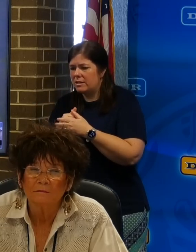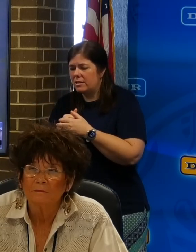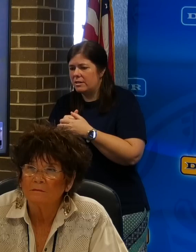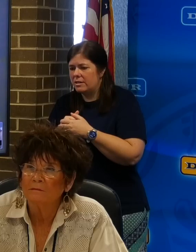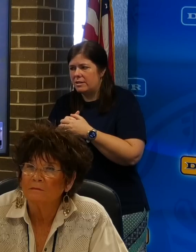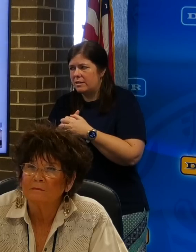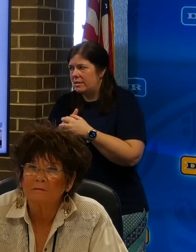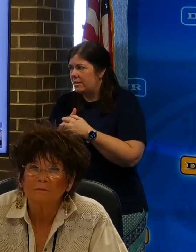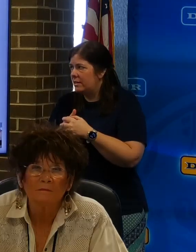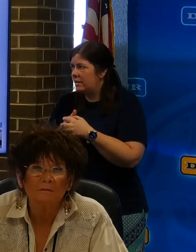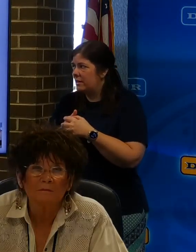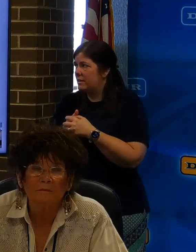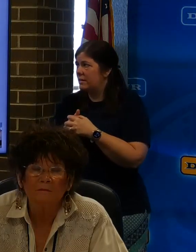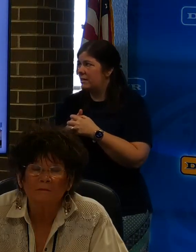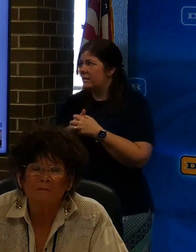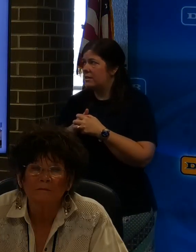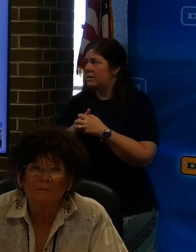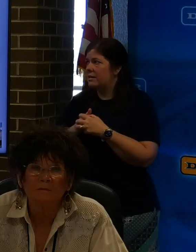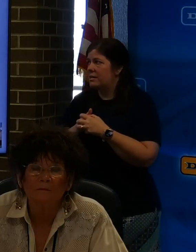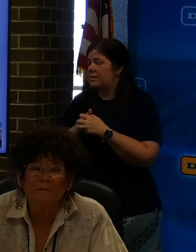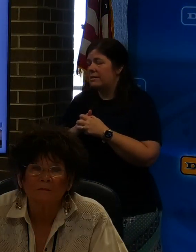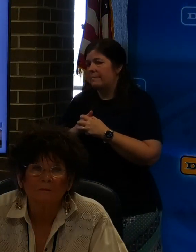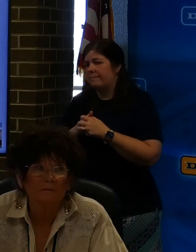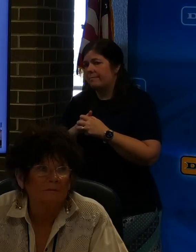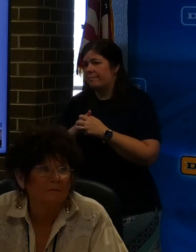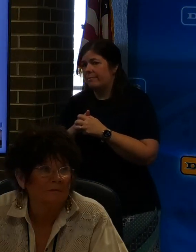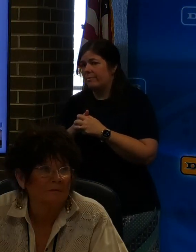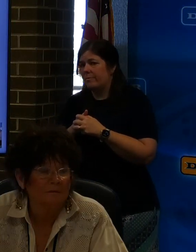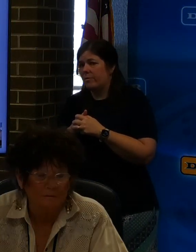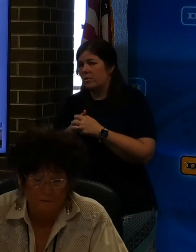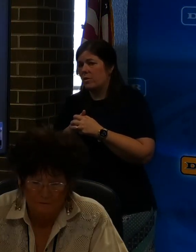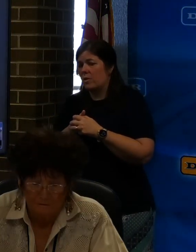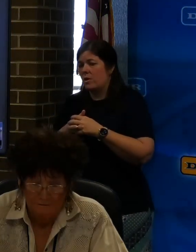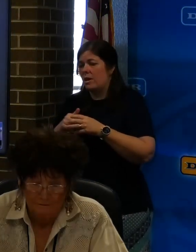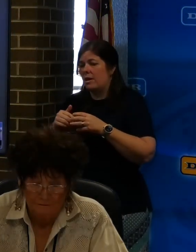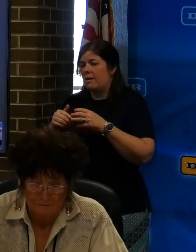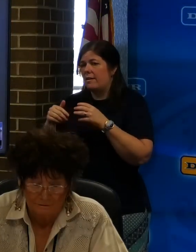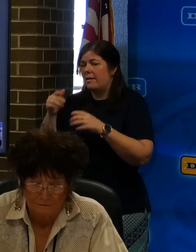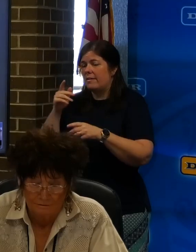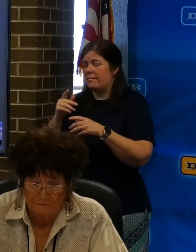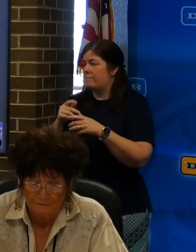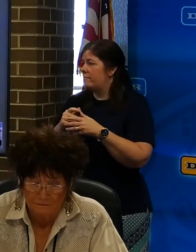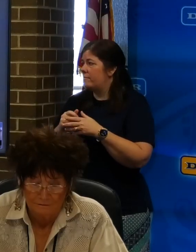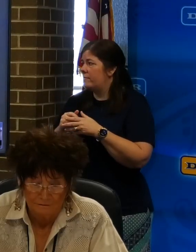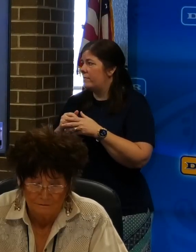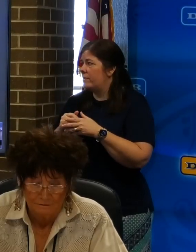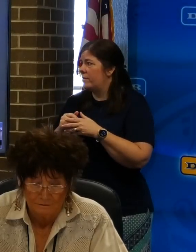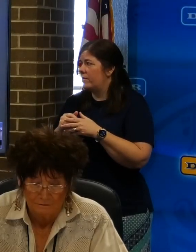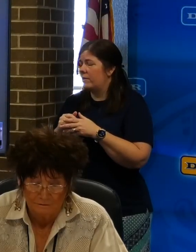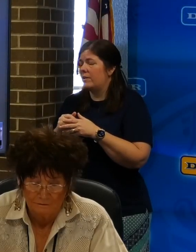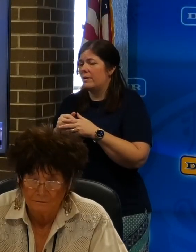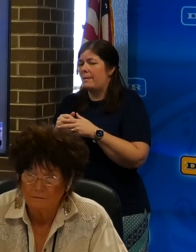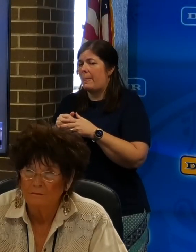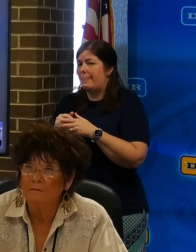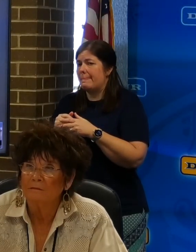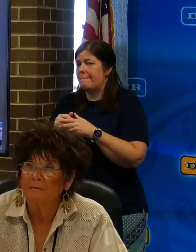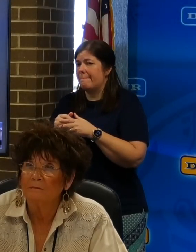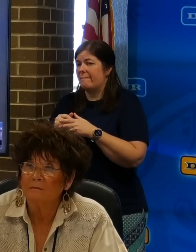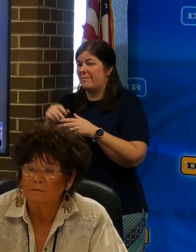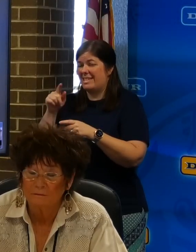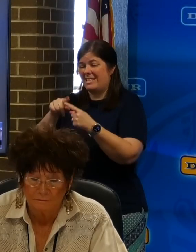unemployment. Where a person can check their claim, an initial claim filing, and get constant updates claim until the benefits rise.